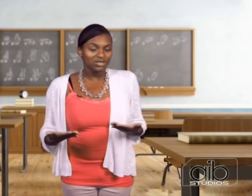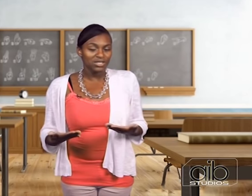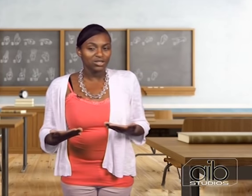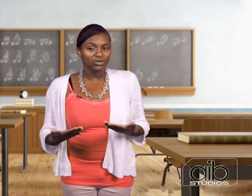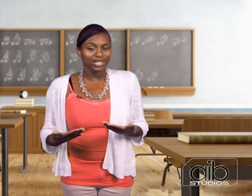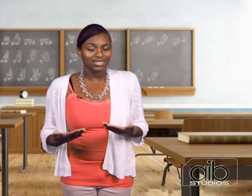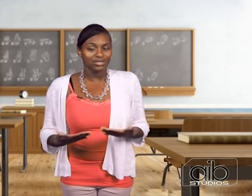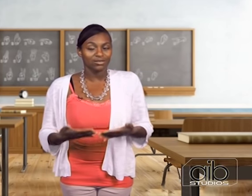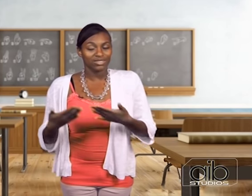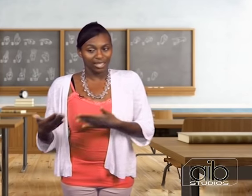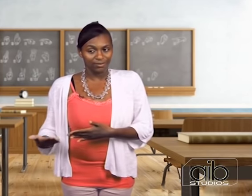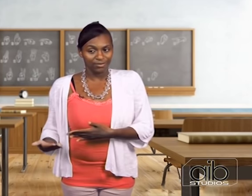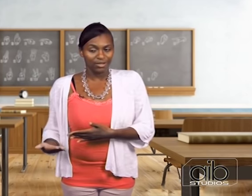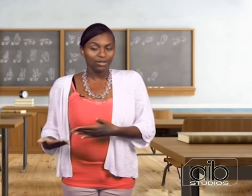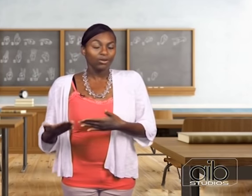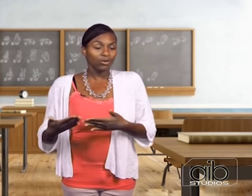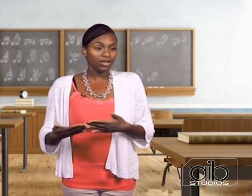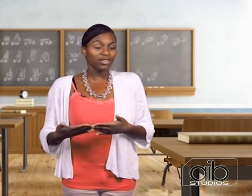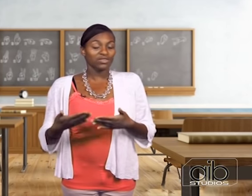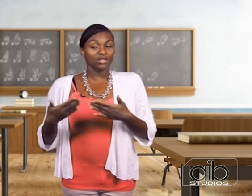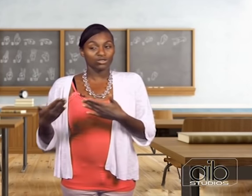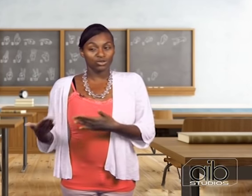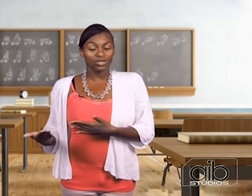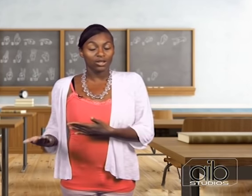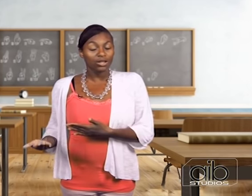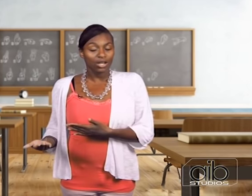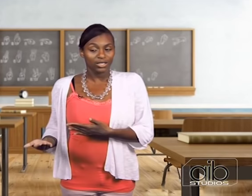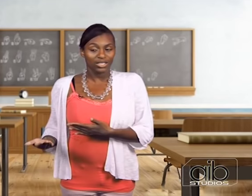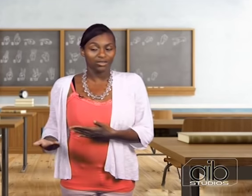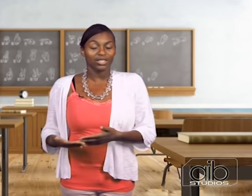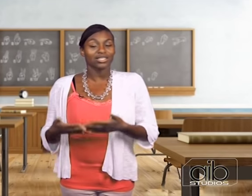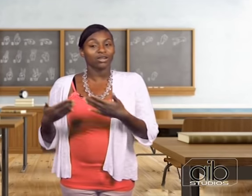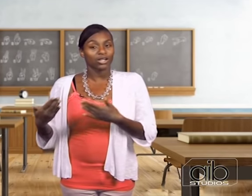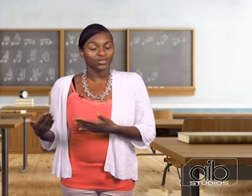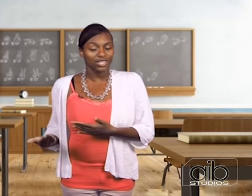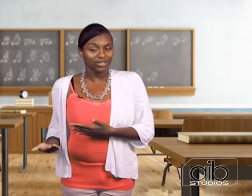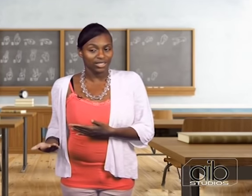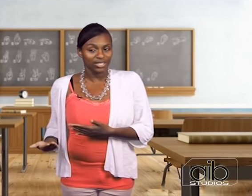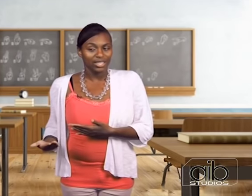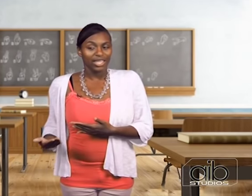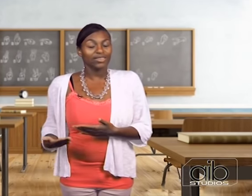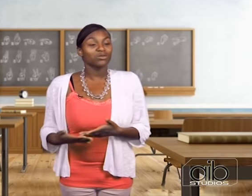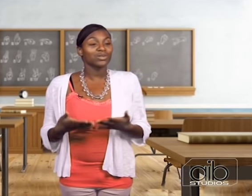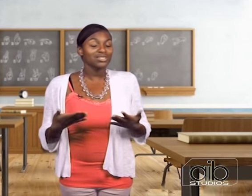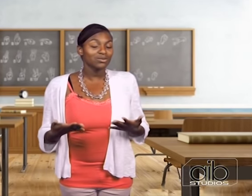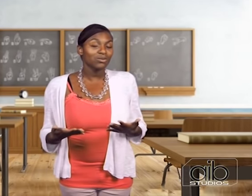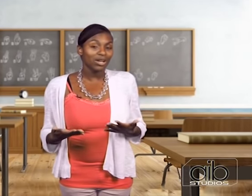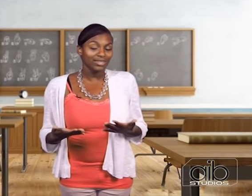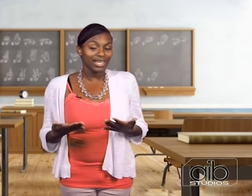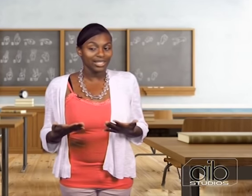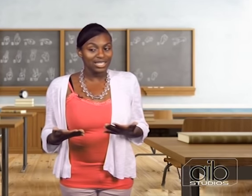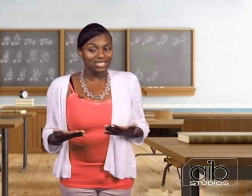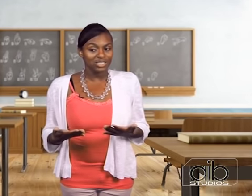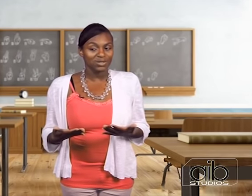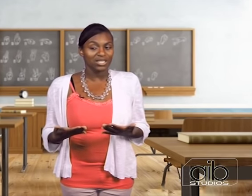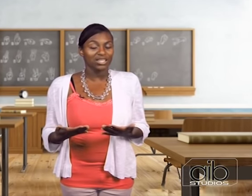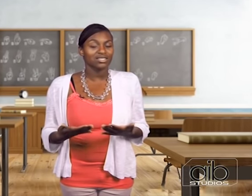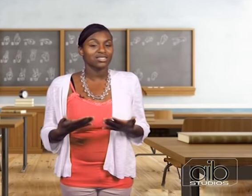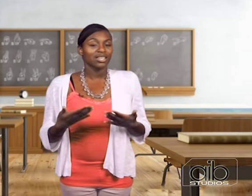to be known as either deaf, or if they truly are hard of hearing, it's hard of hearing. And the reason why that is because